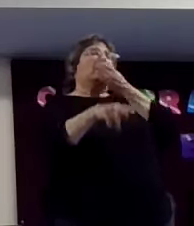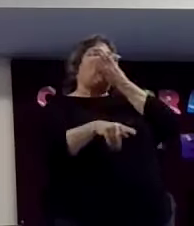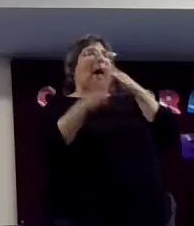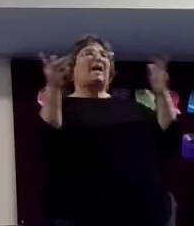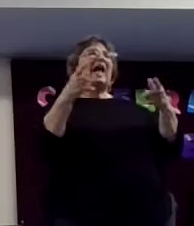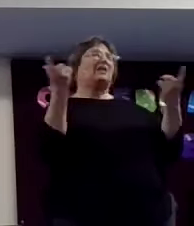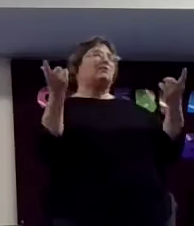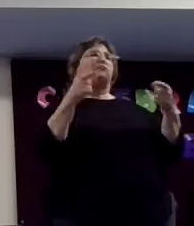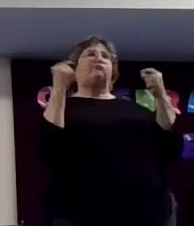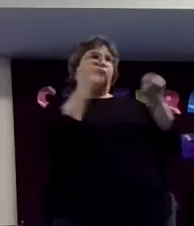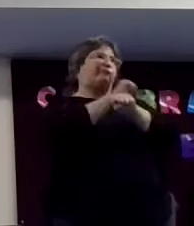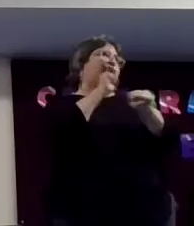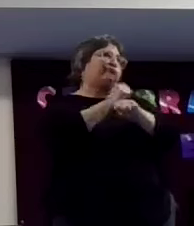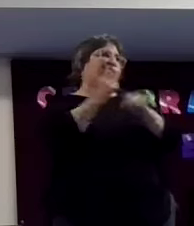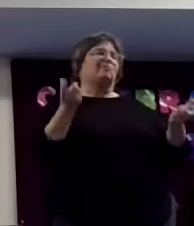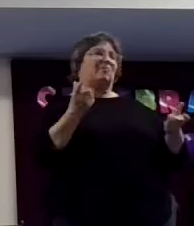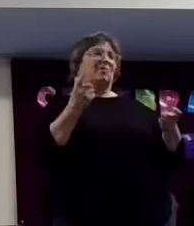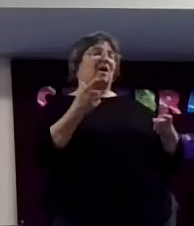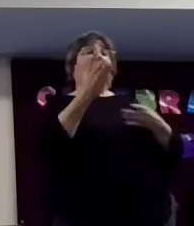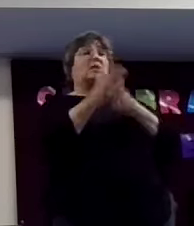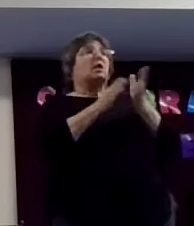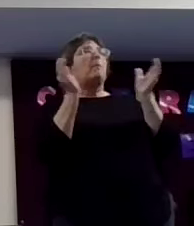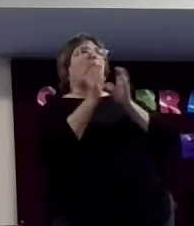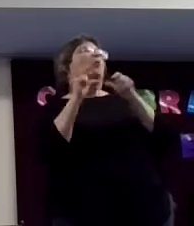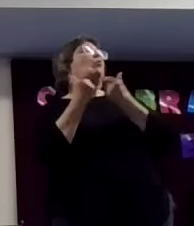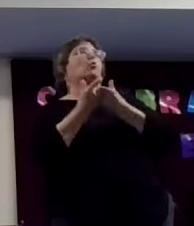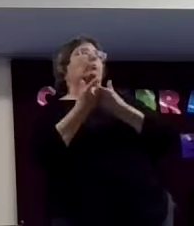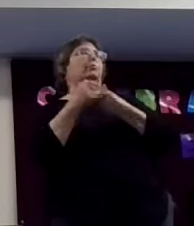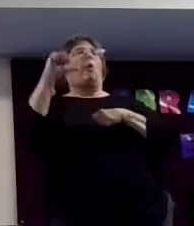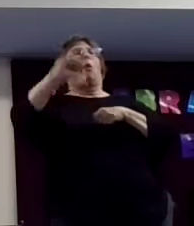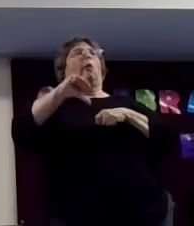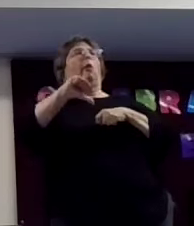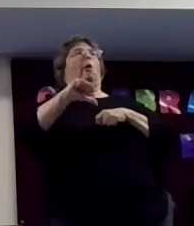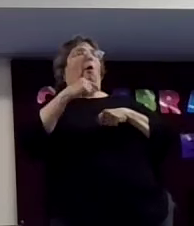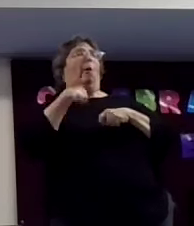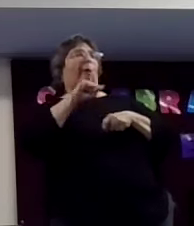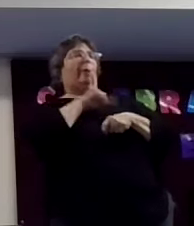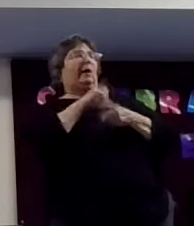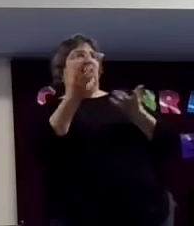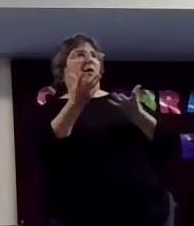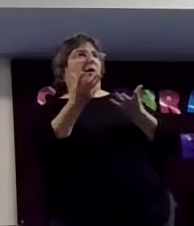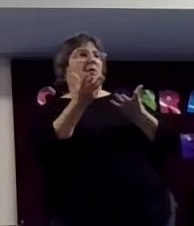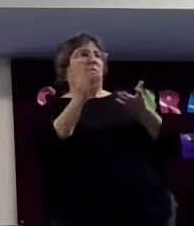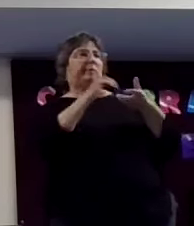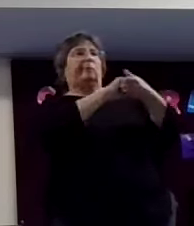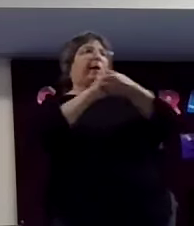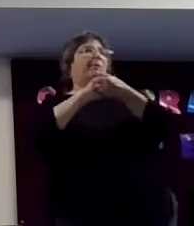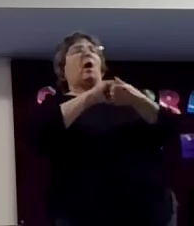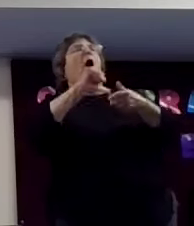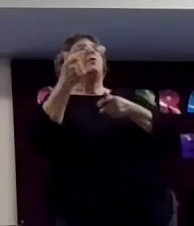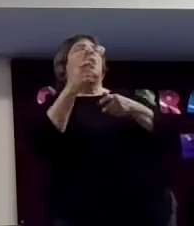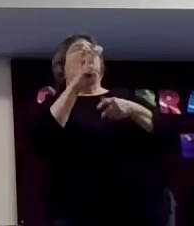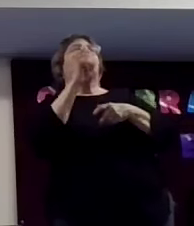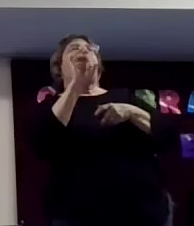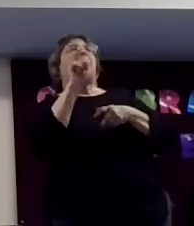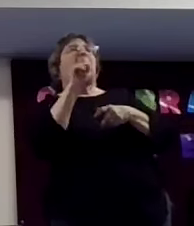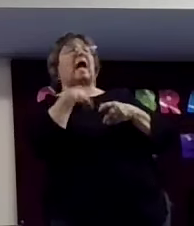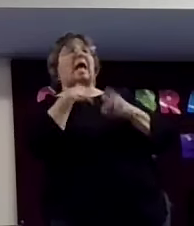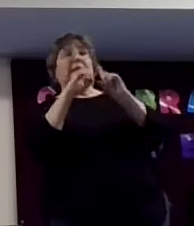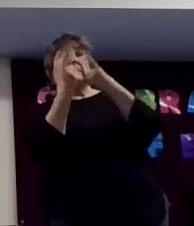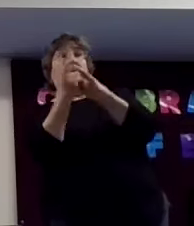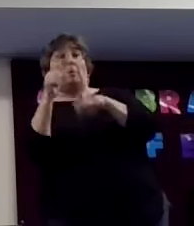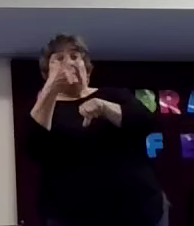it's a lot of headaches. So some of the smaller groups sort of said, can we come in partnership with someone like Belmont, who's